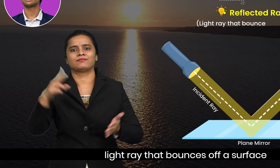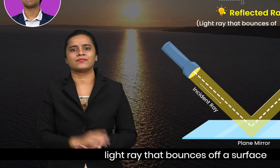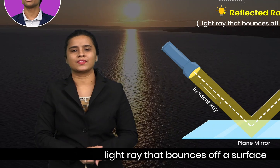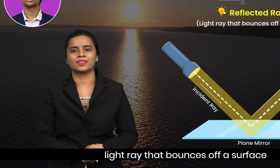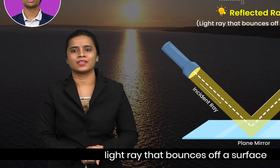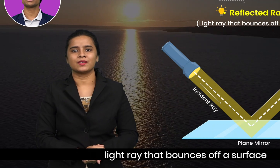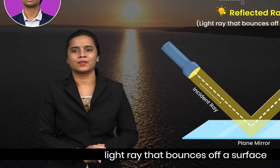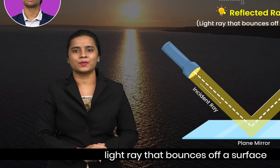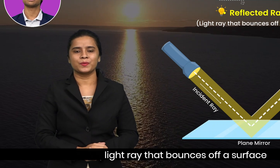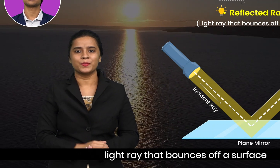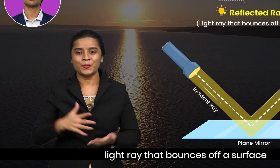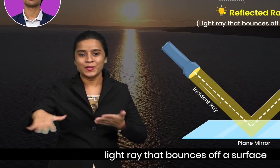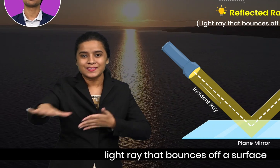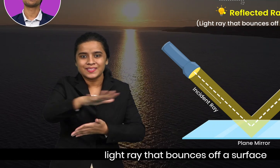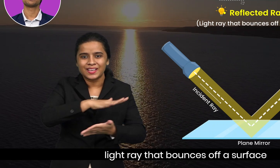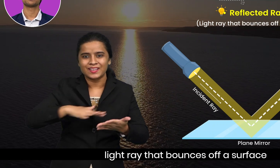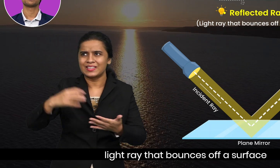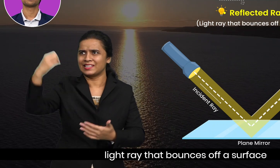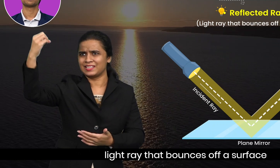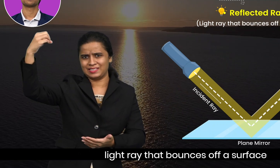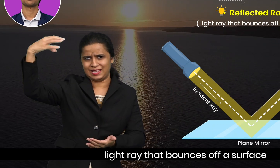light ray that bounces off a surface,